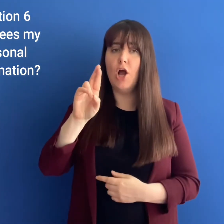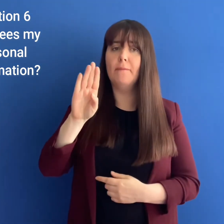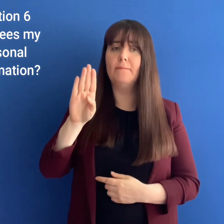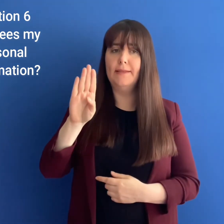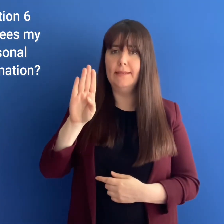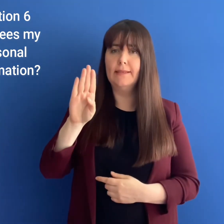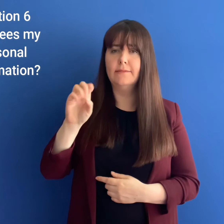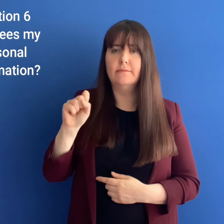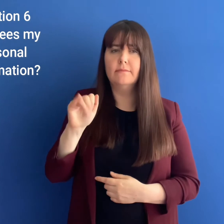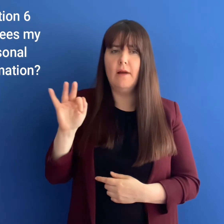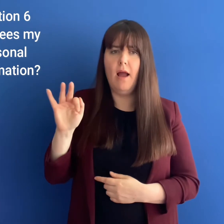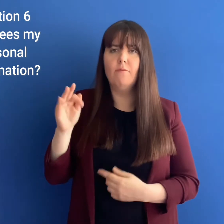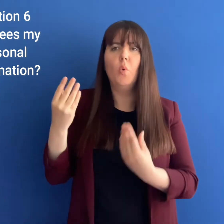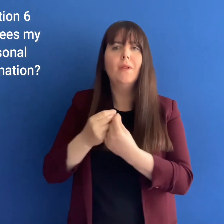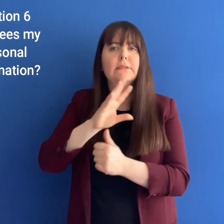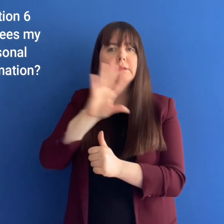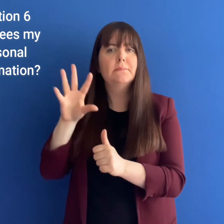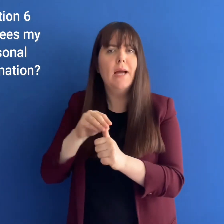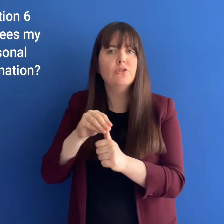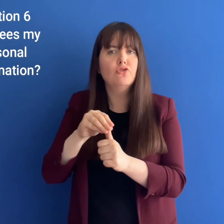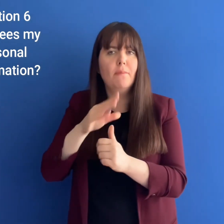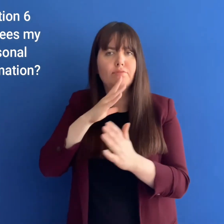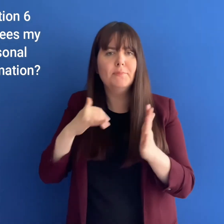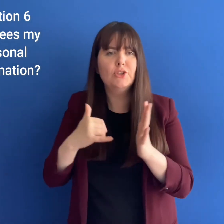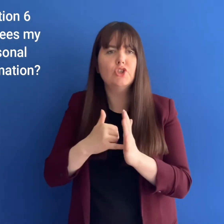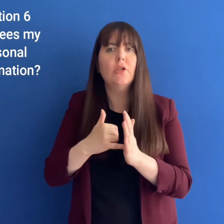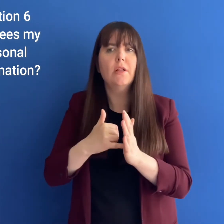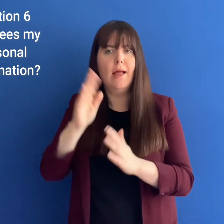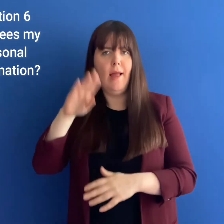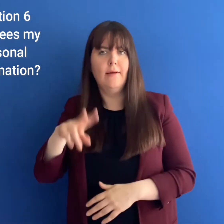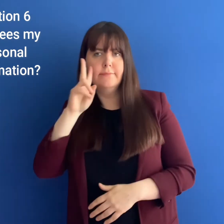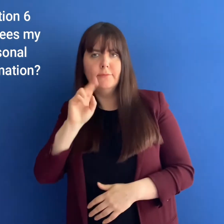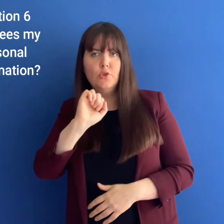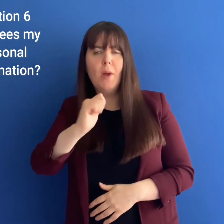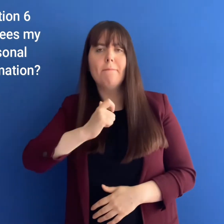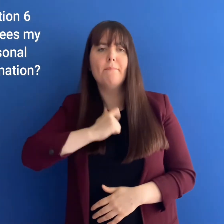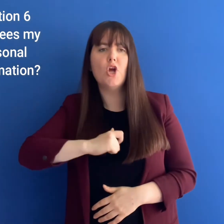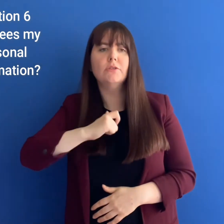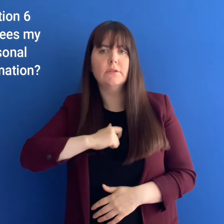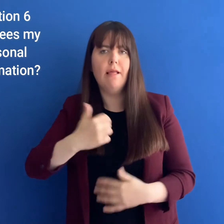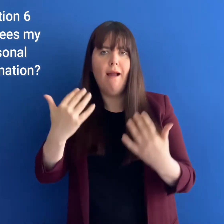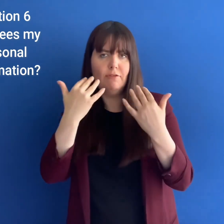and HSE and HRB personnel with special permissions can see your personal